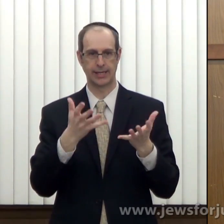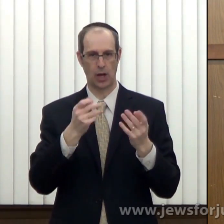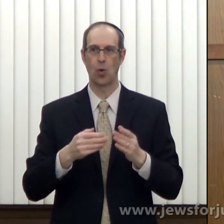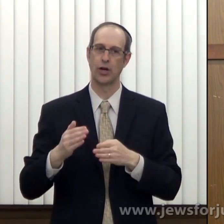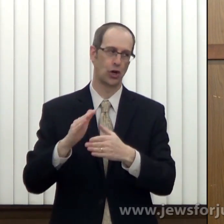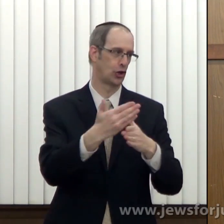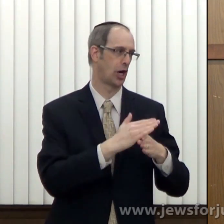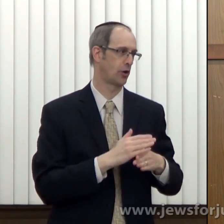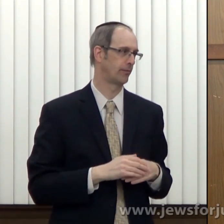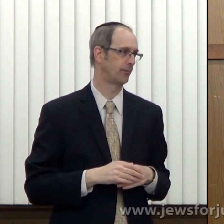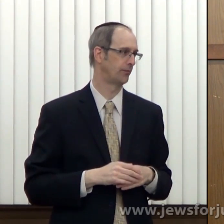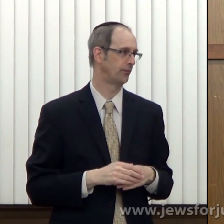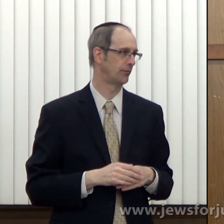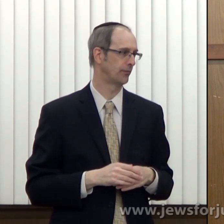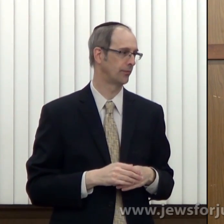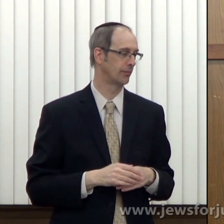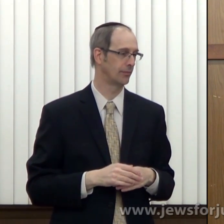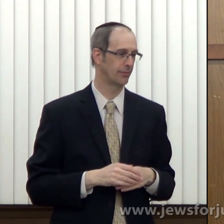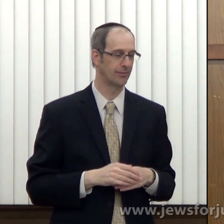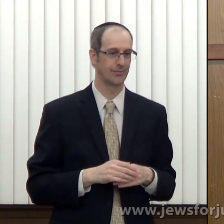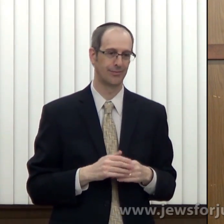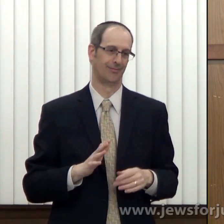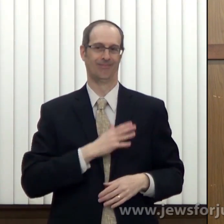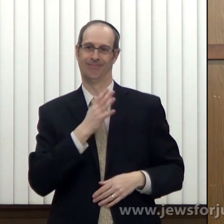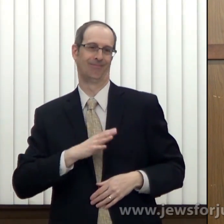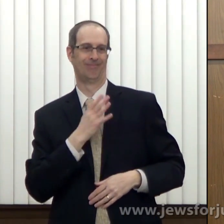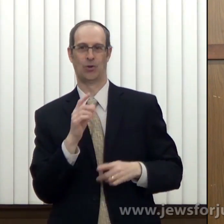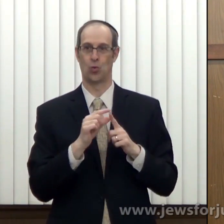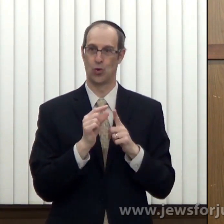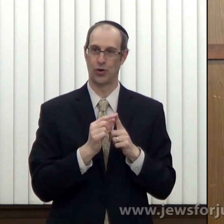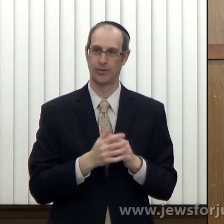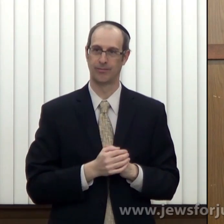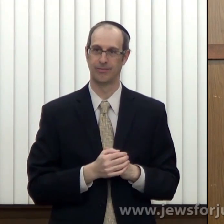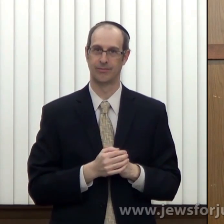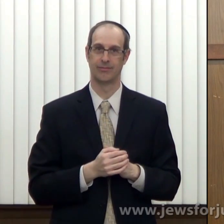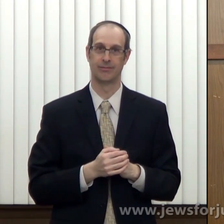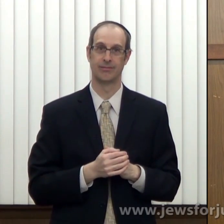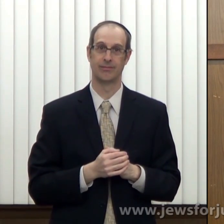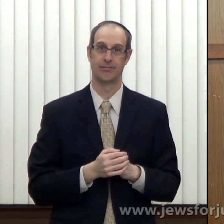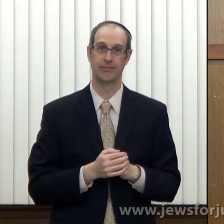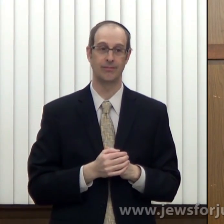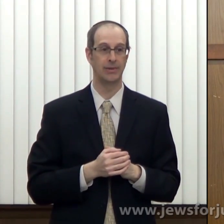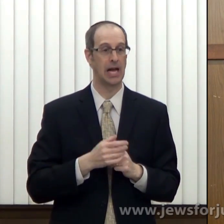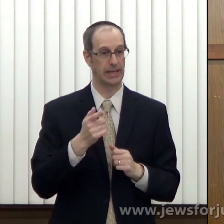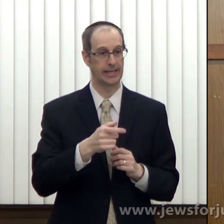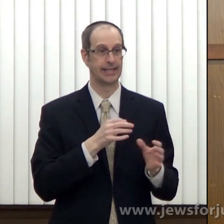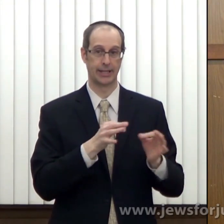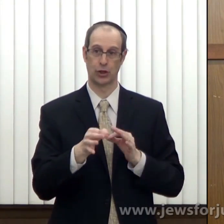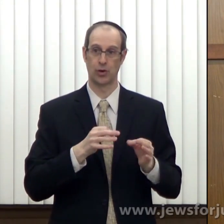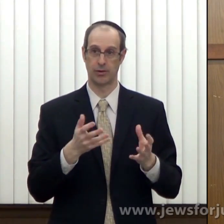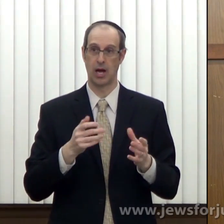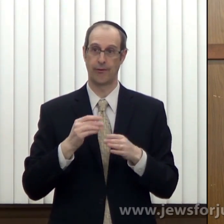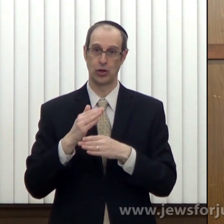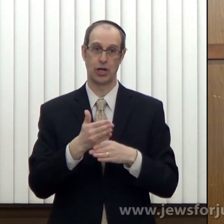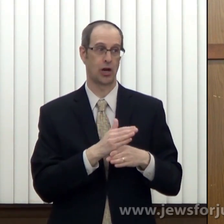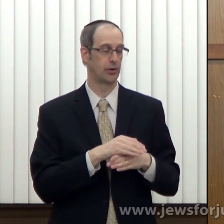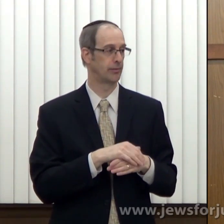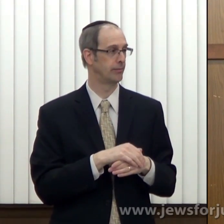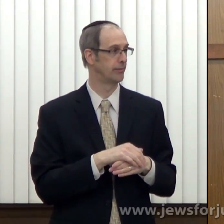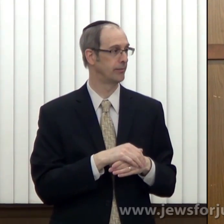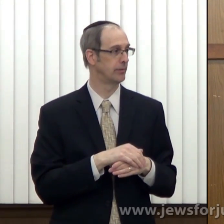share with you, this is a fancy word, but this description I've shared with you